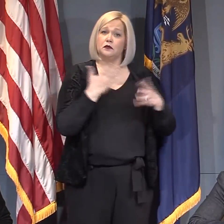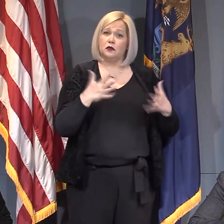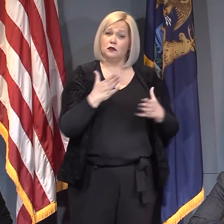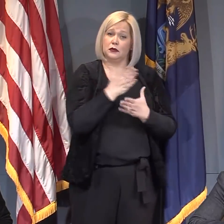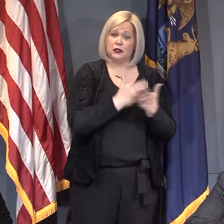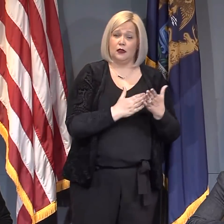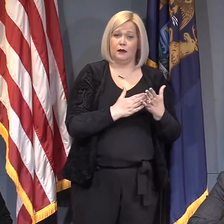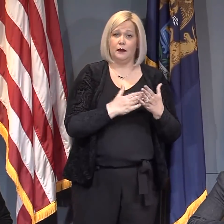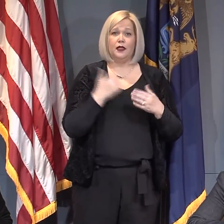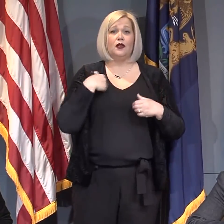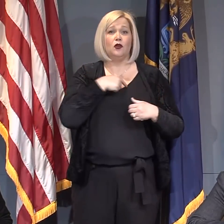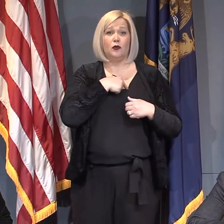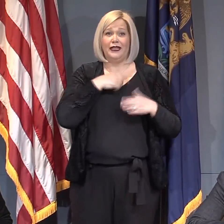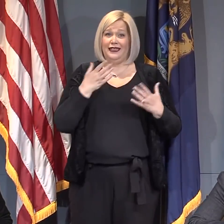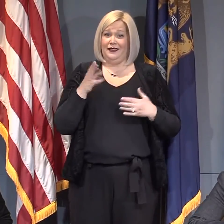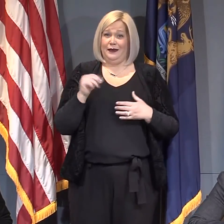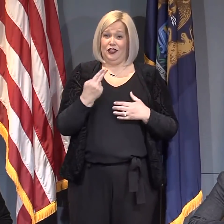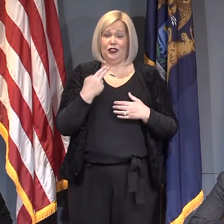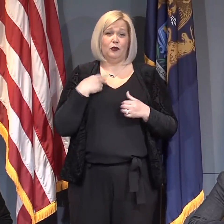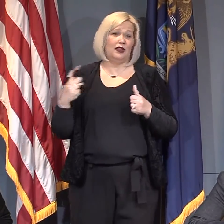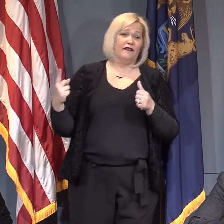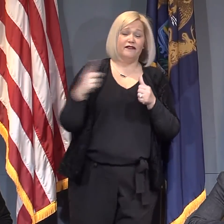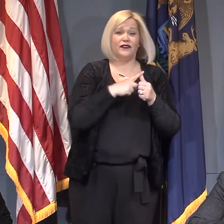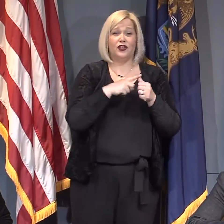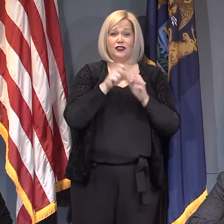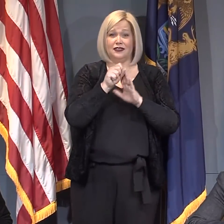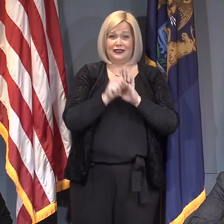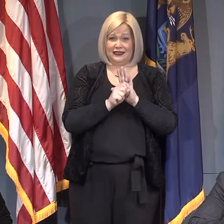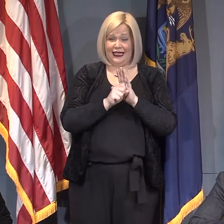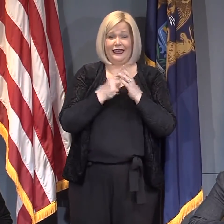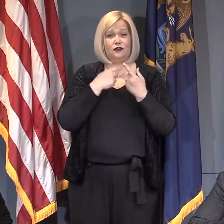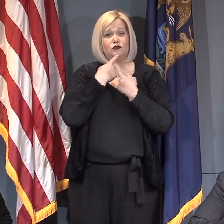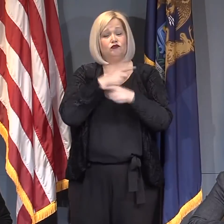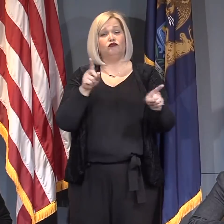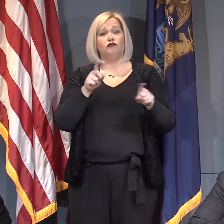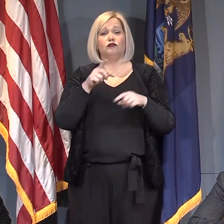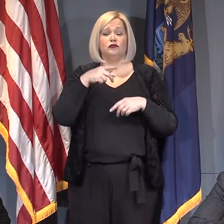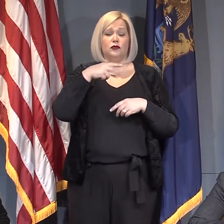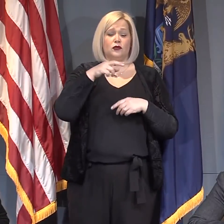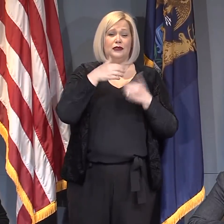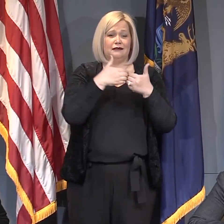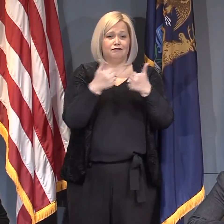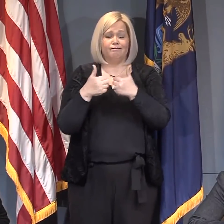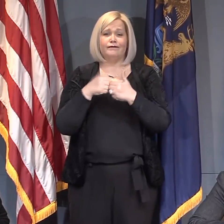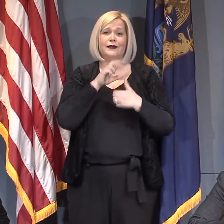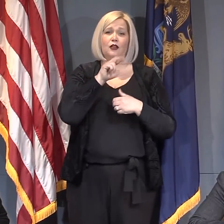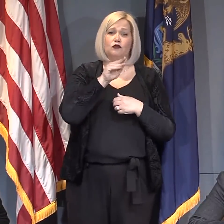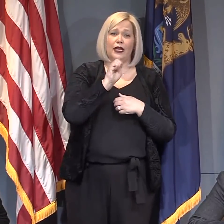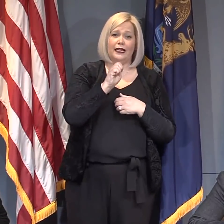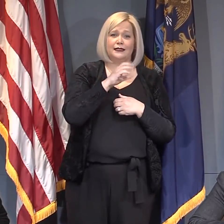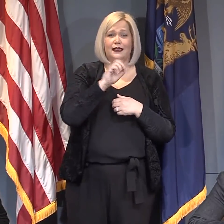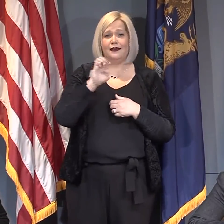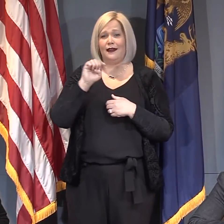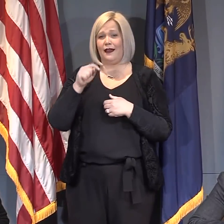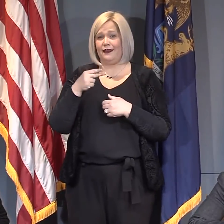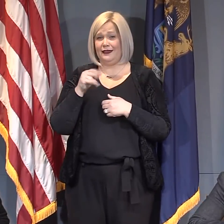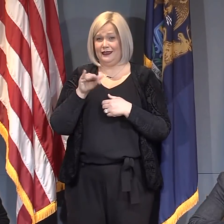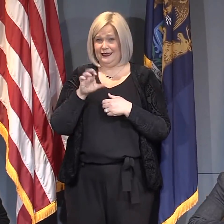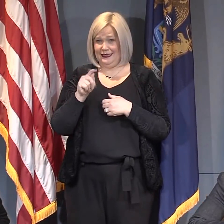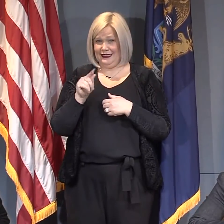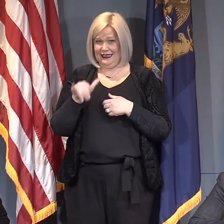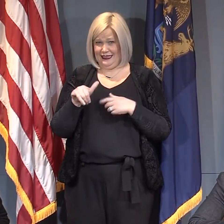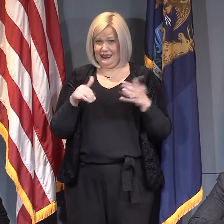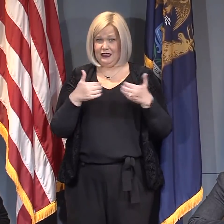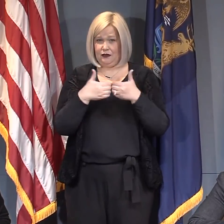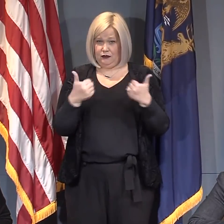of the first states to actually post cases and deaths by race and ethnicity. And because of that, we know there are